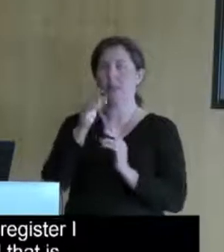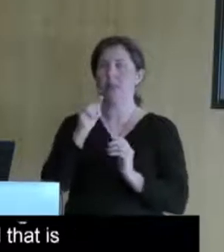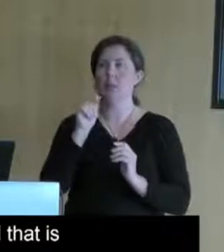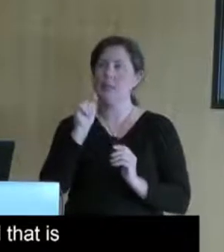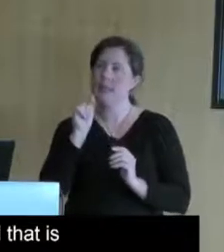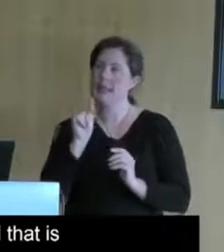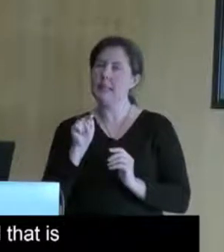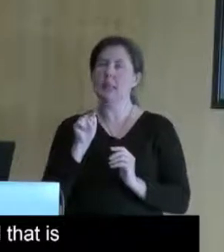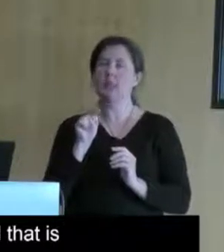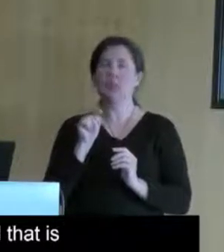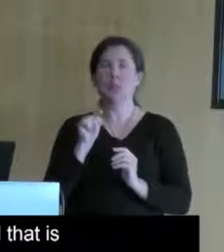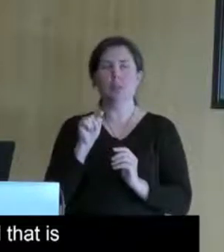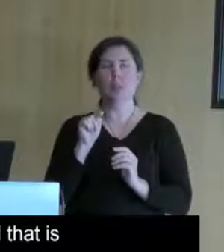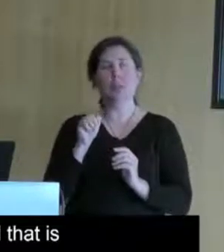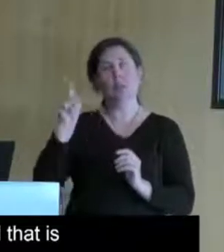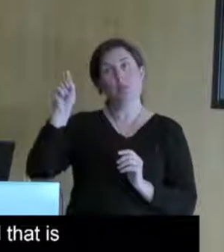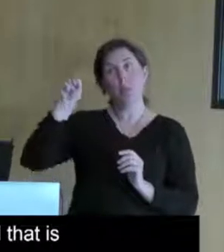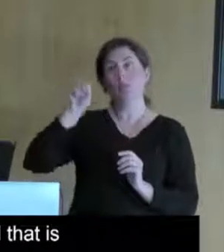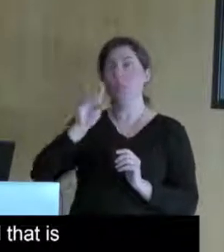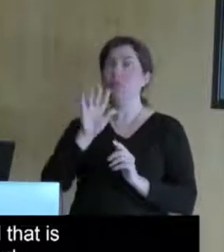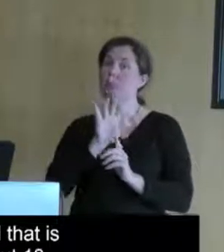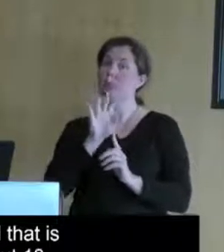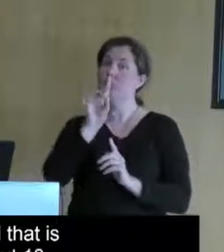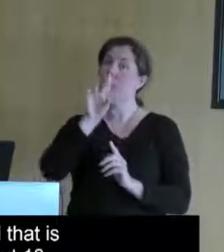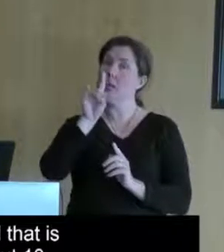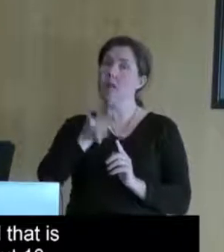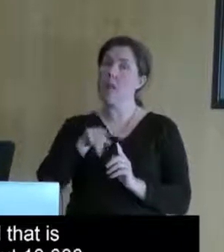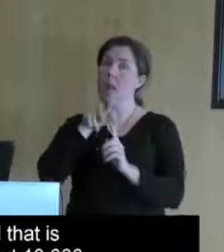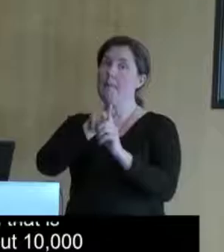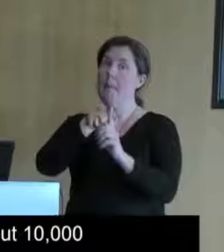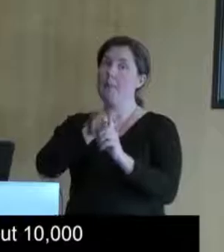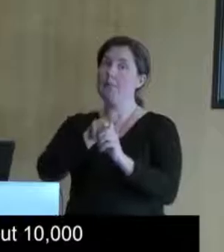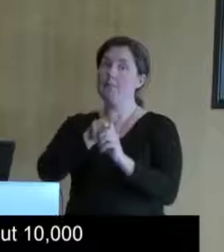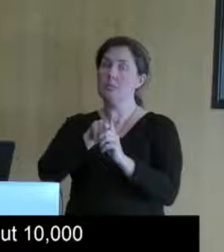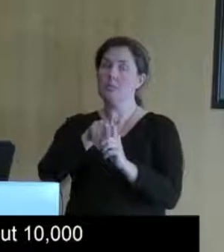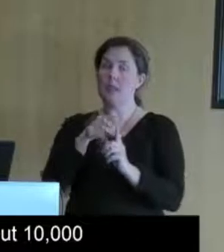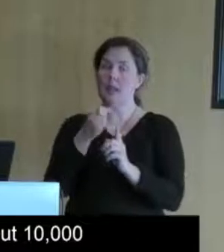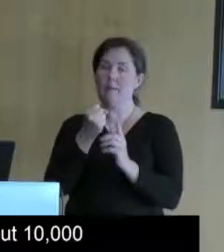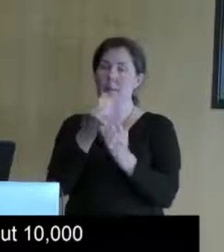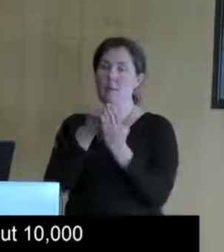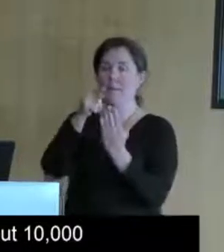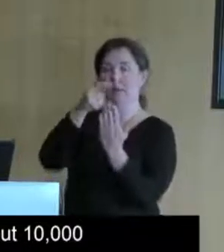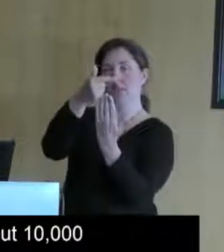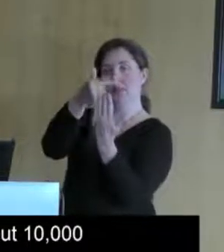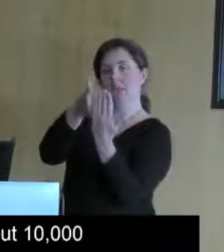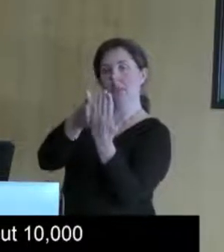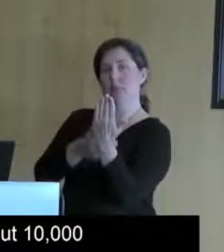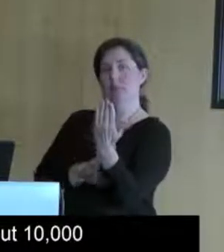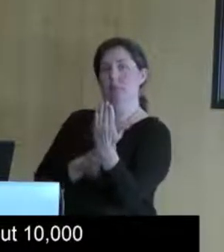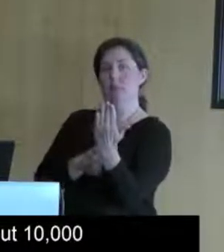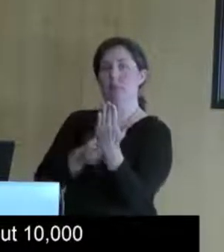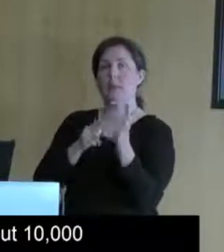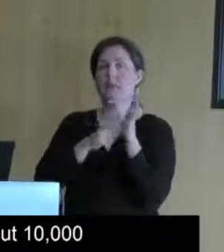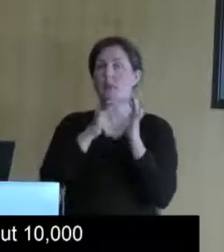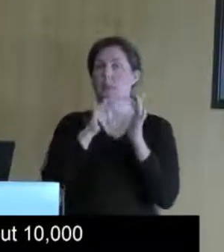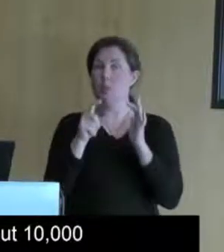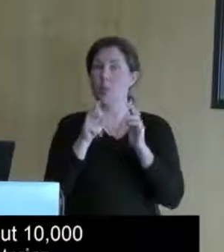important part of the Victorian Housing Register, I think, is going to be the priority access, and